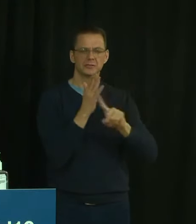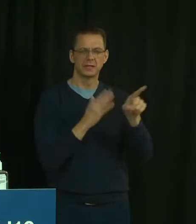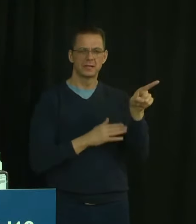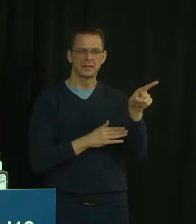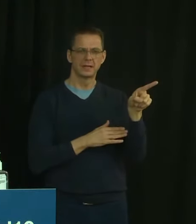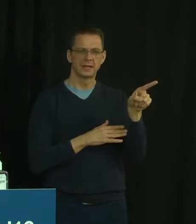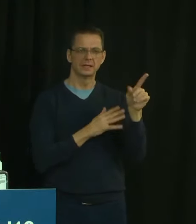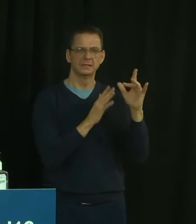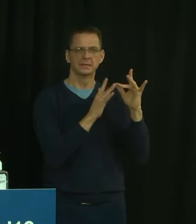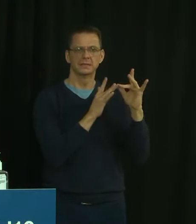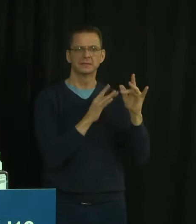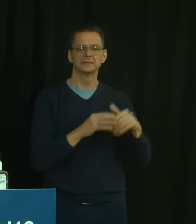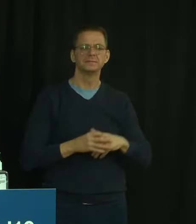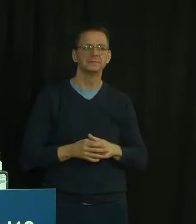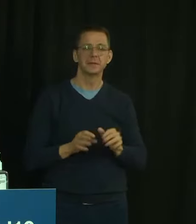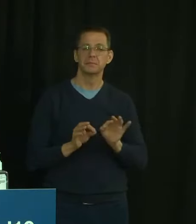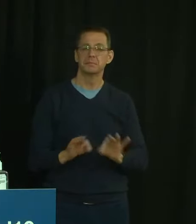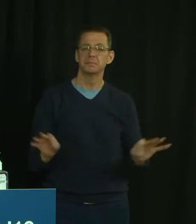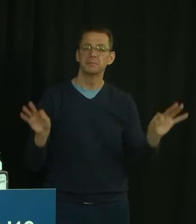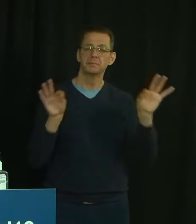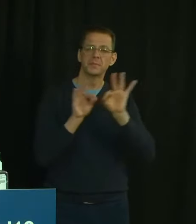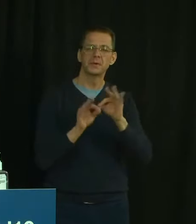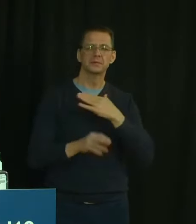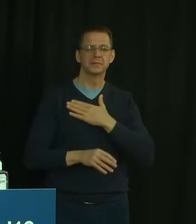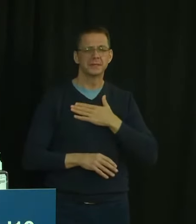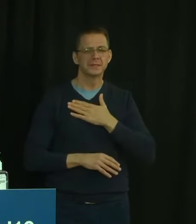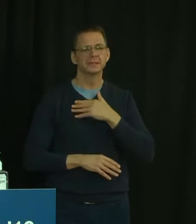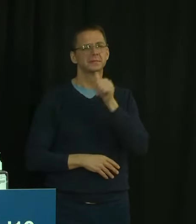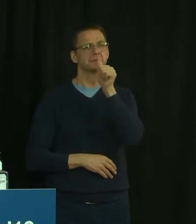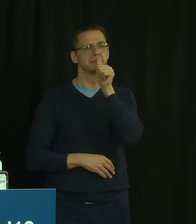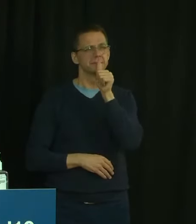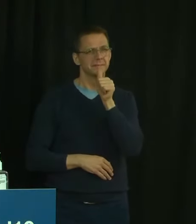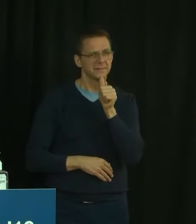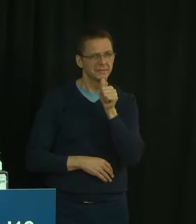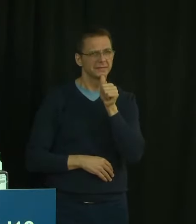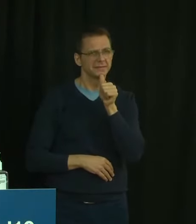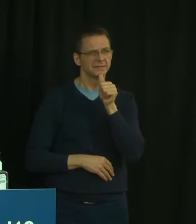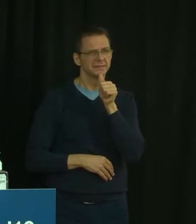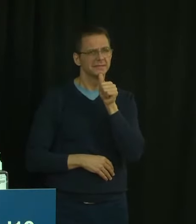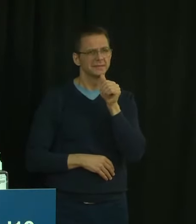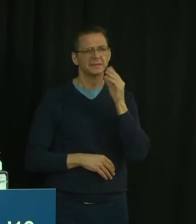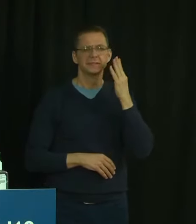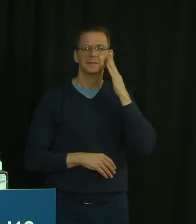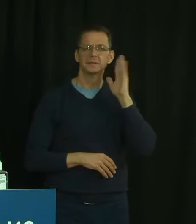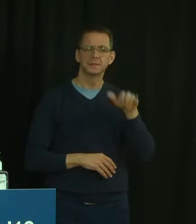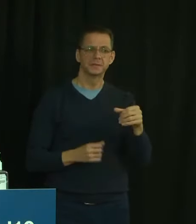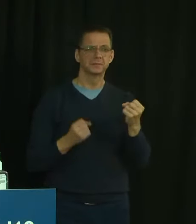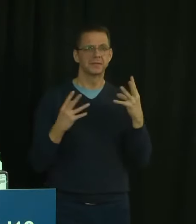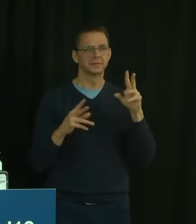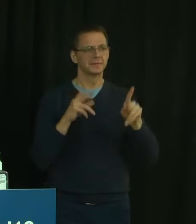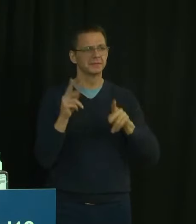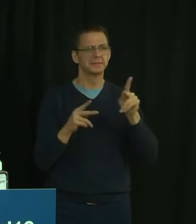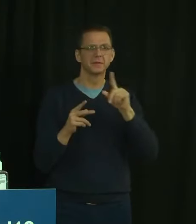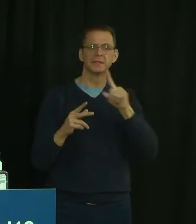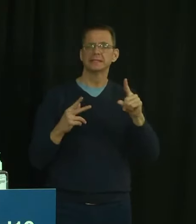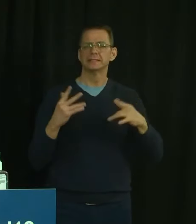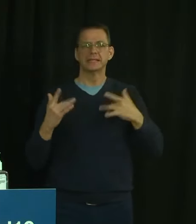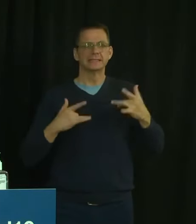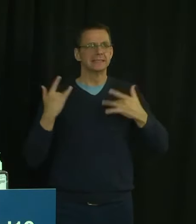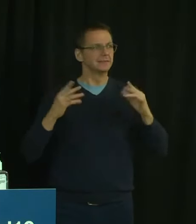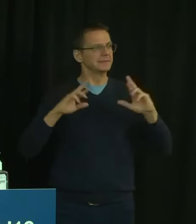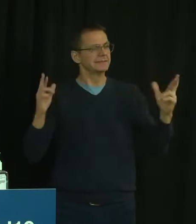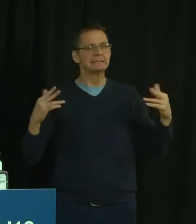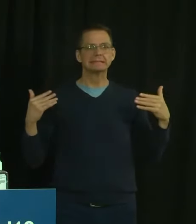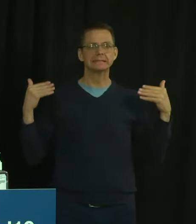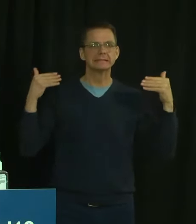Phase 2B, this is the largest single group we have made eligible for vaccination. With limited supply, we will